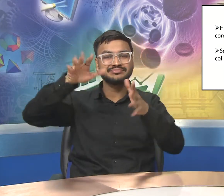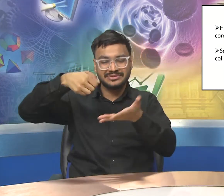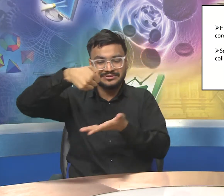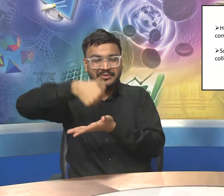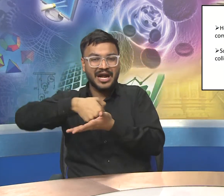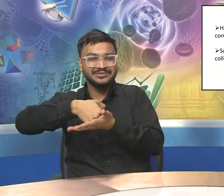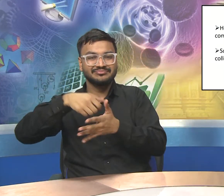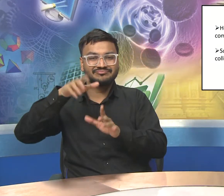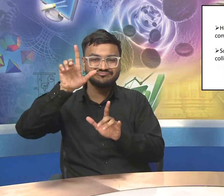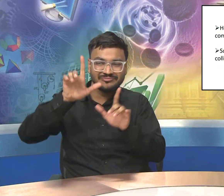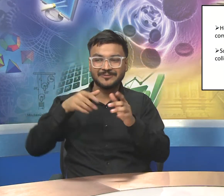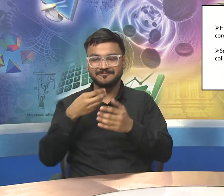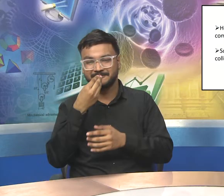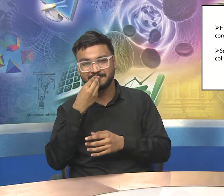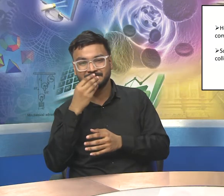a specific language.